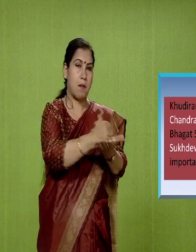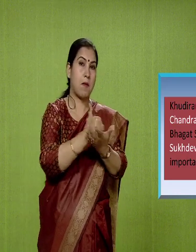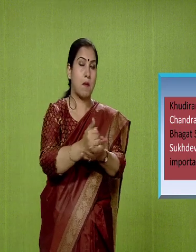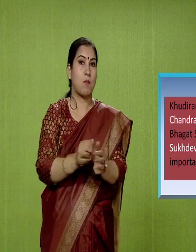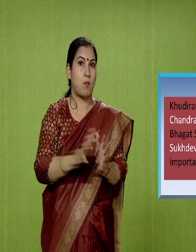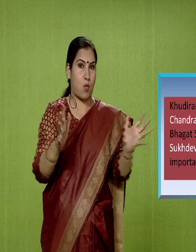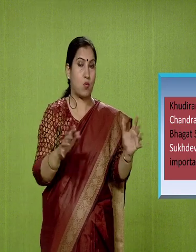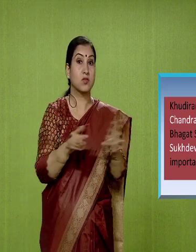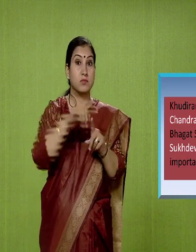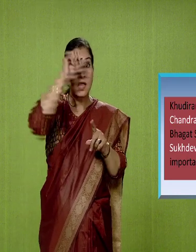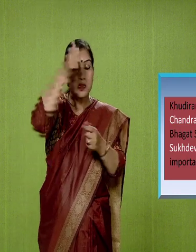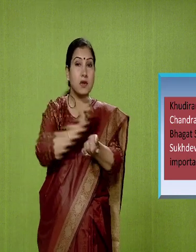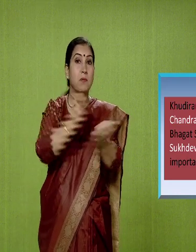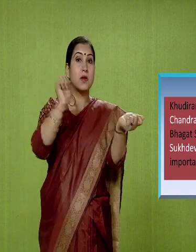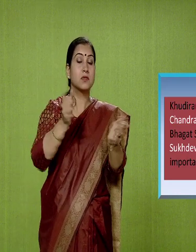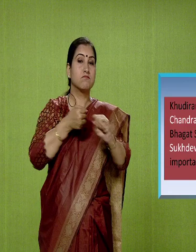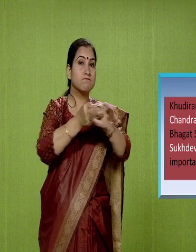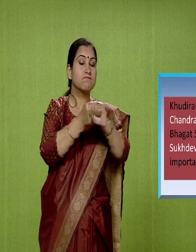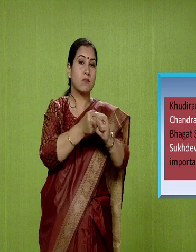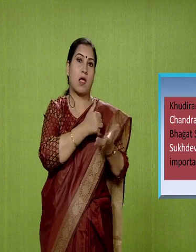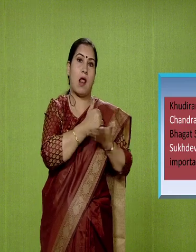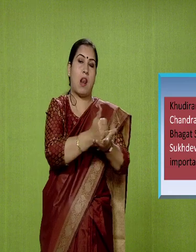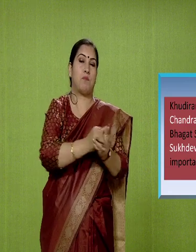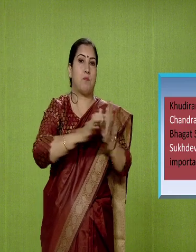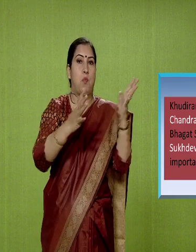Indian independence movement.